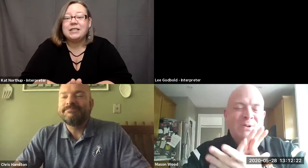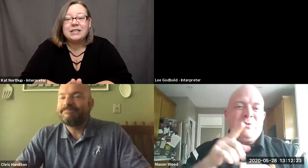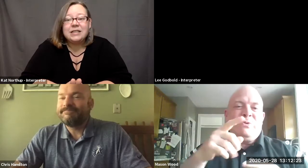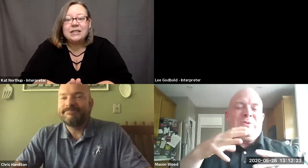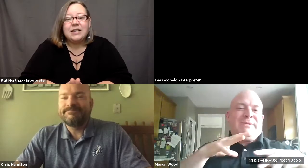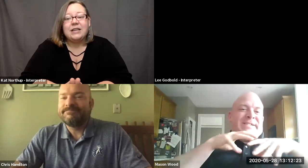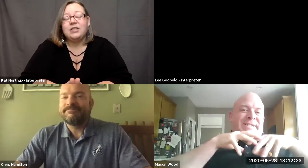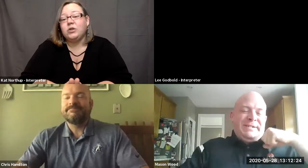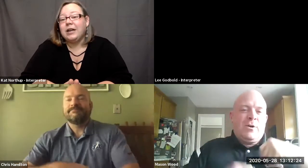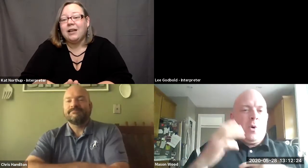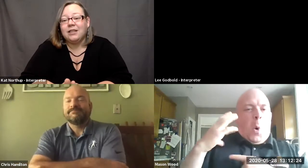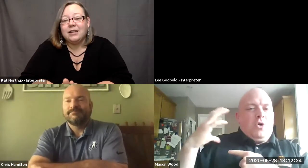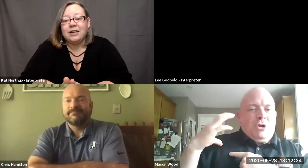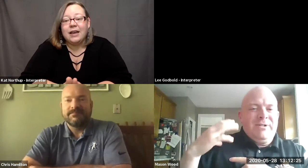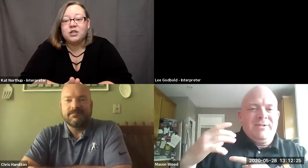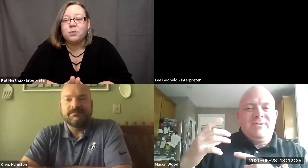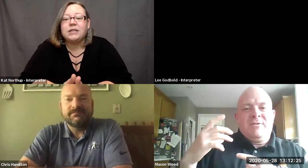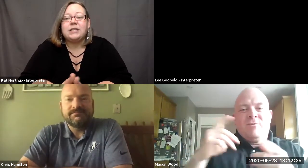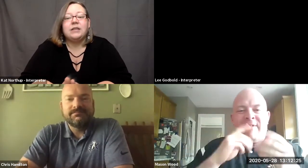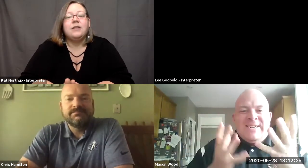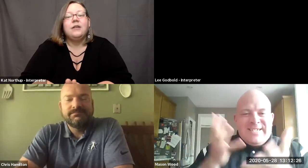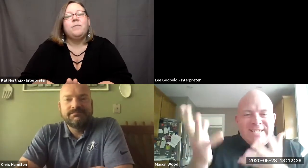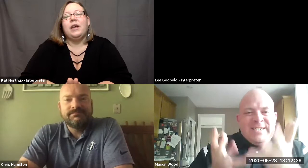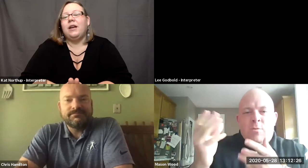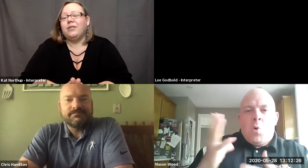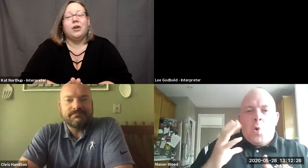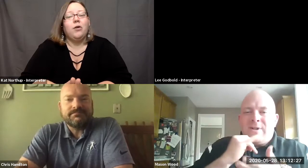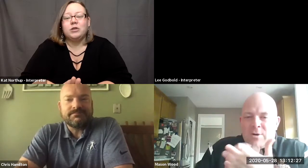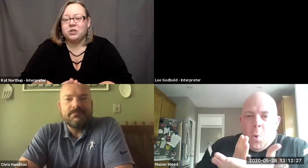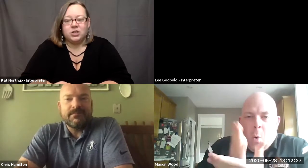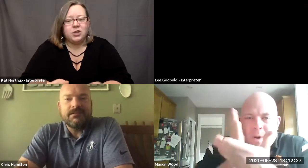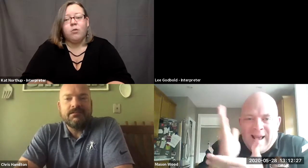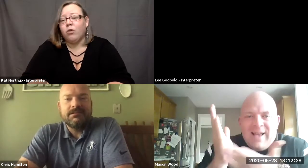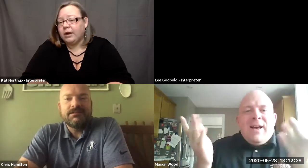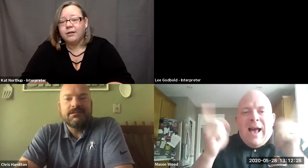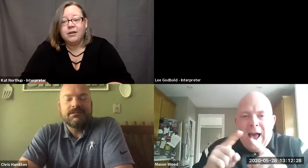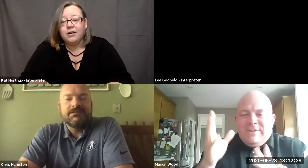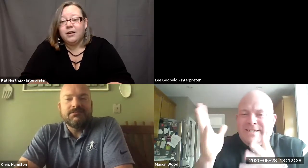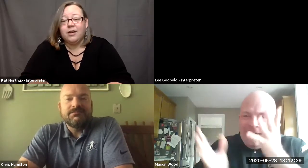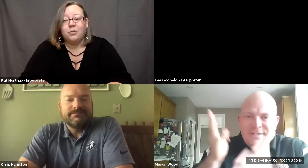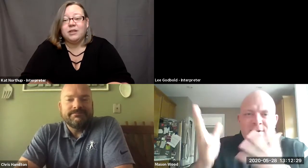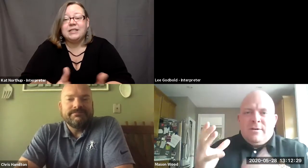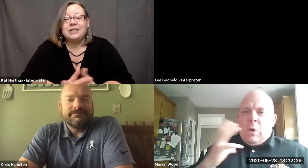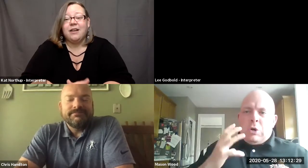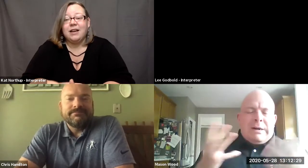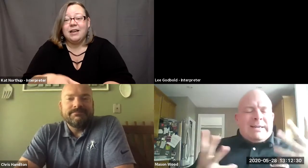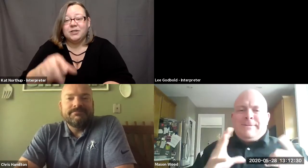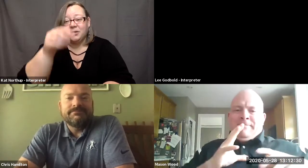expanded in student athlete engagement, and the coach was just heartbroken when the season got canceled.